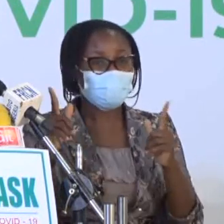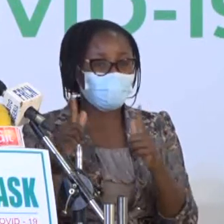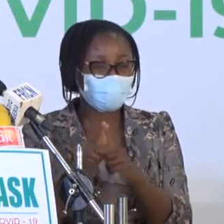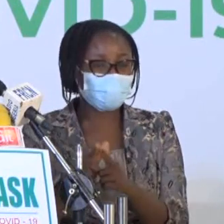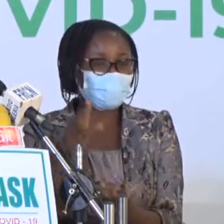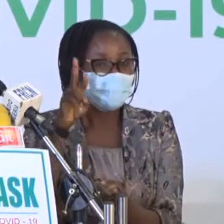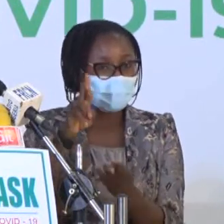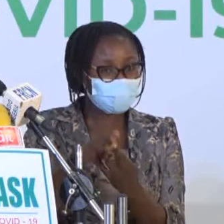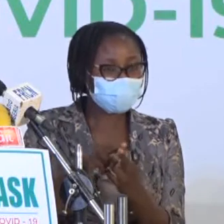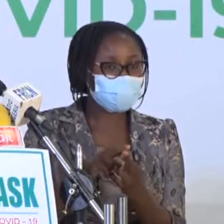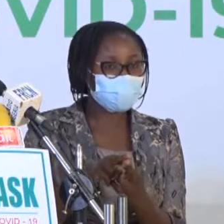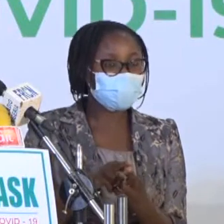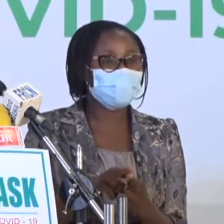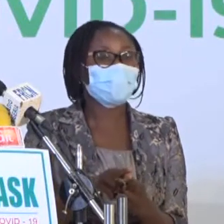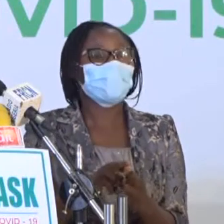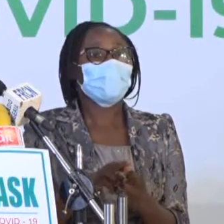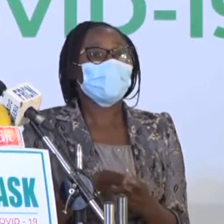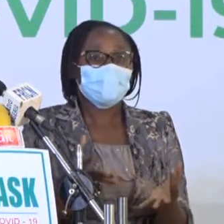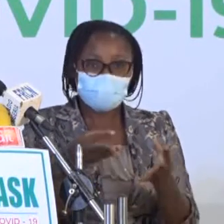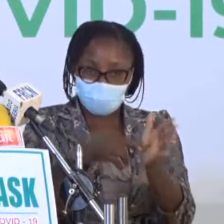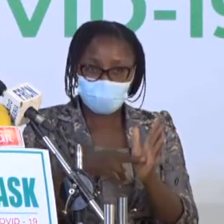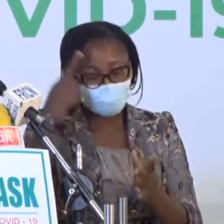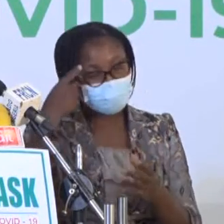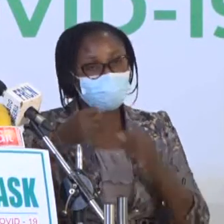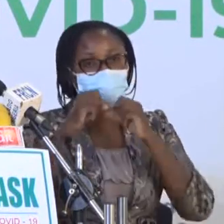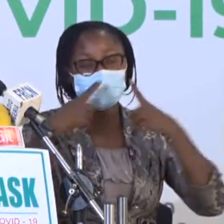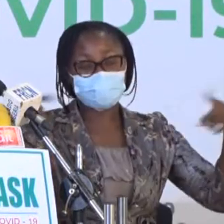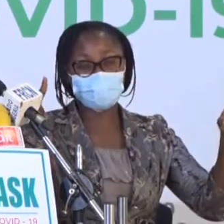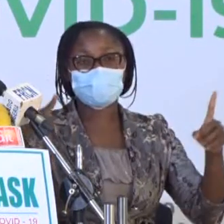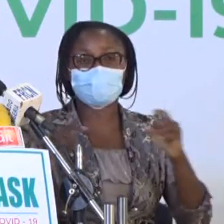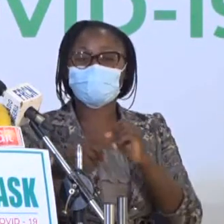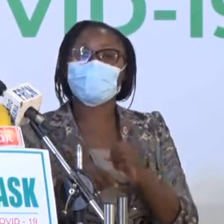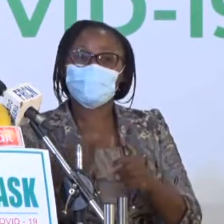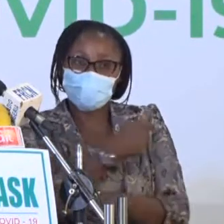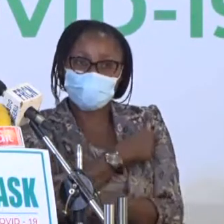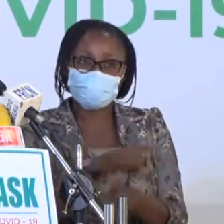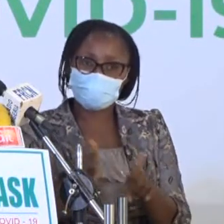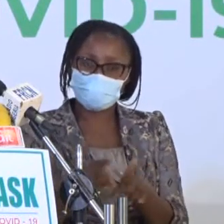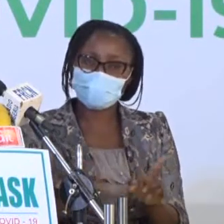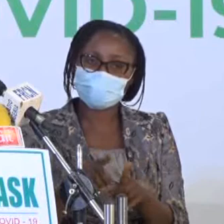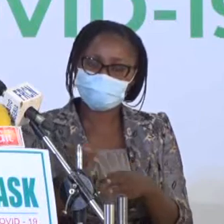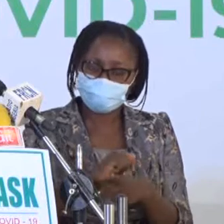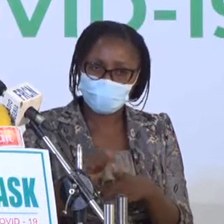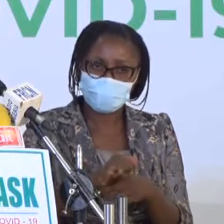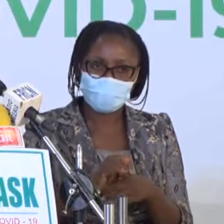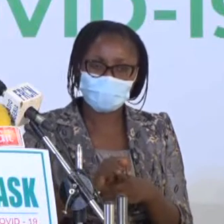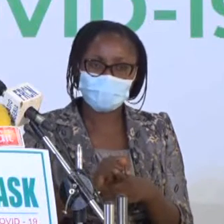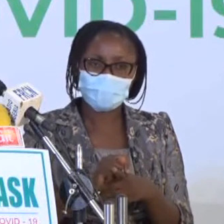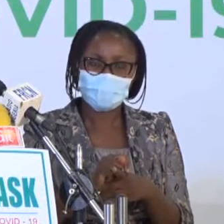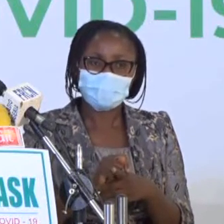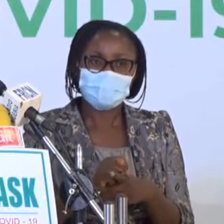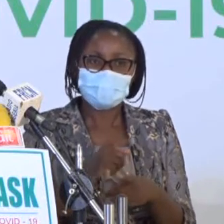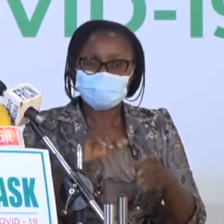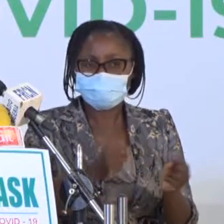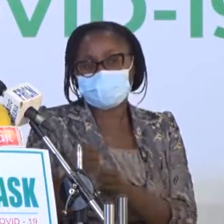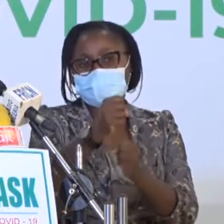minimum criteria for successful conduct of the campaigns. Parameters such as training, cold chain